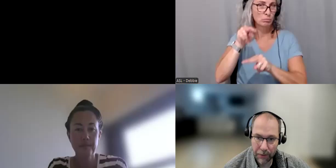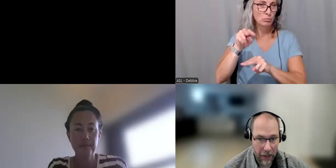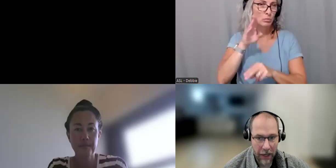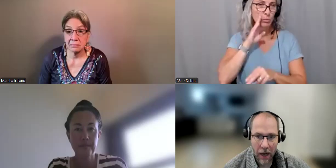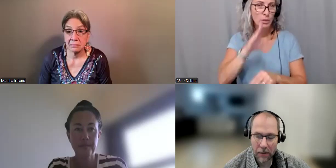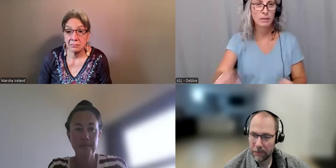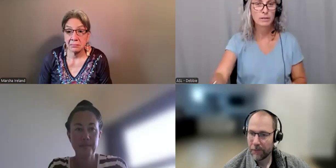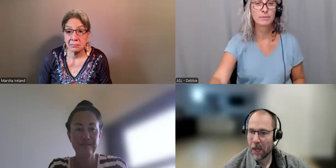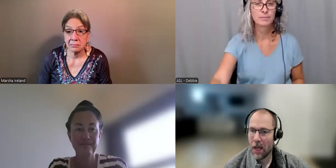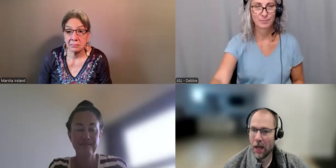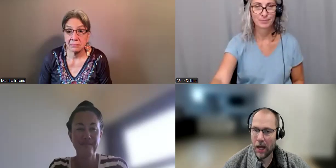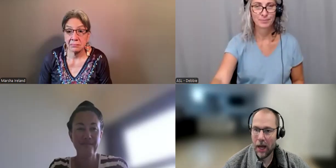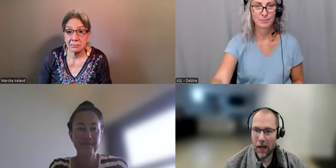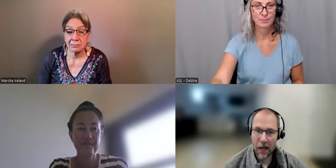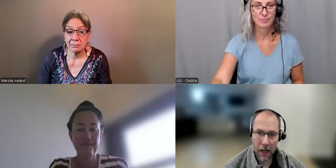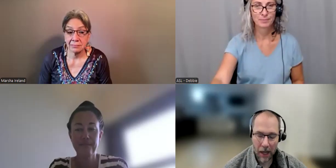recording.